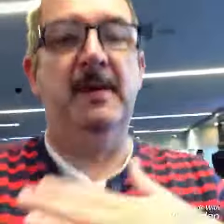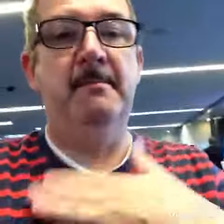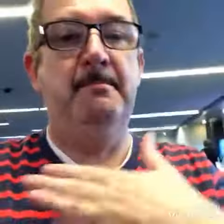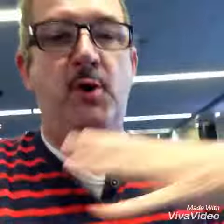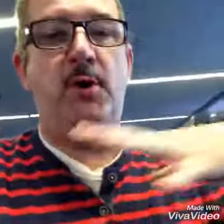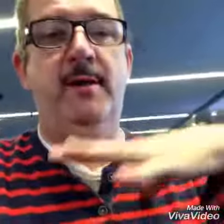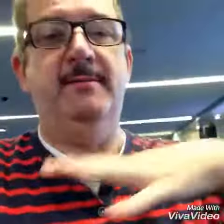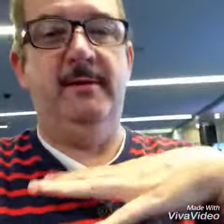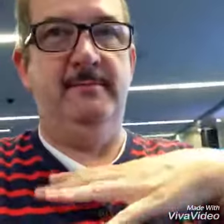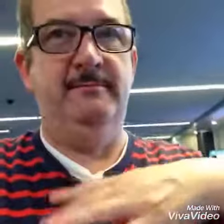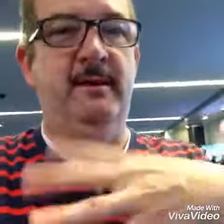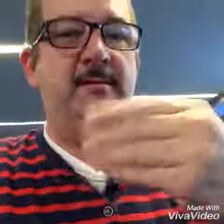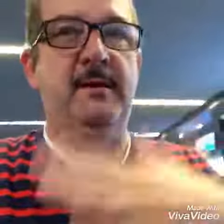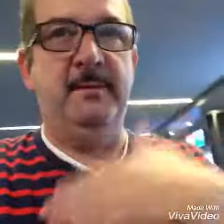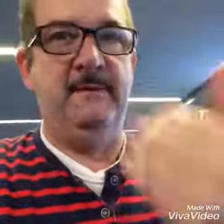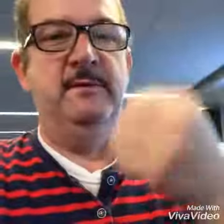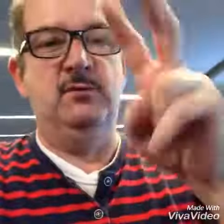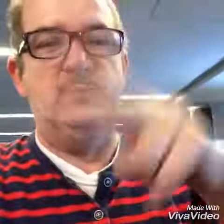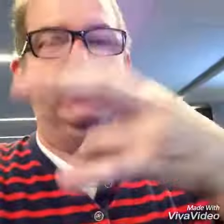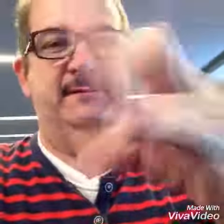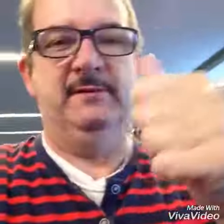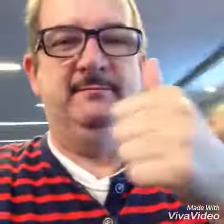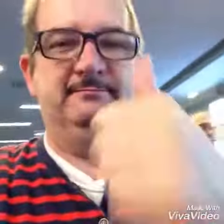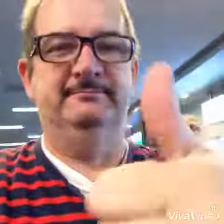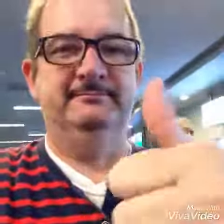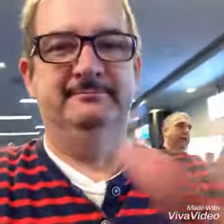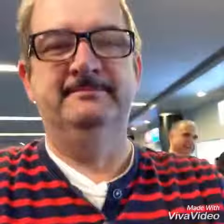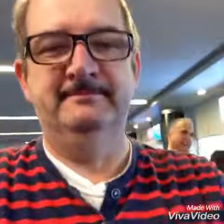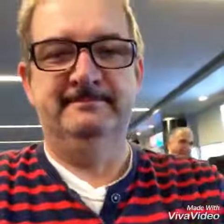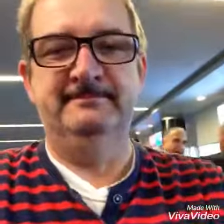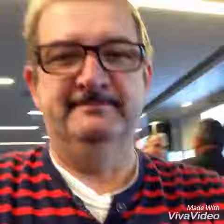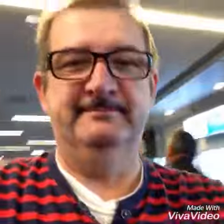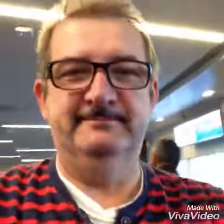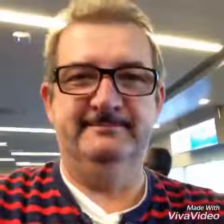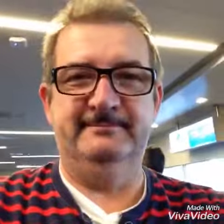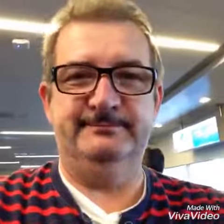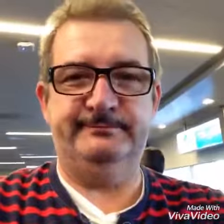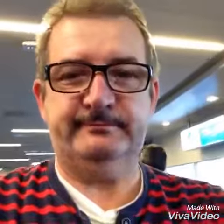troops and their loved ones right here in the city. Current members of the military.